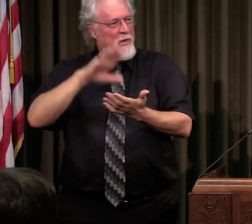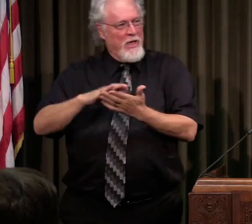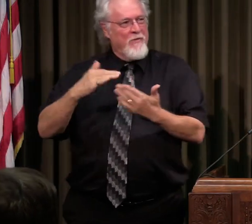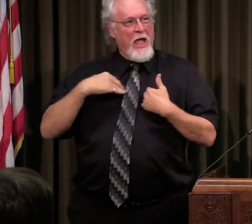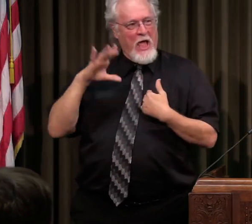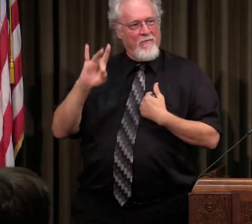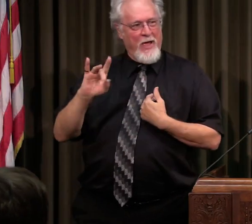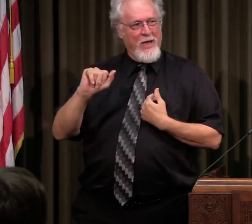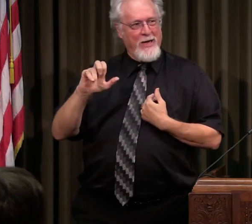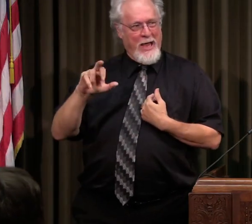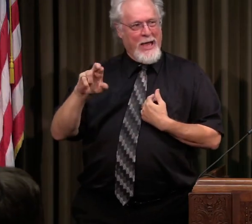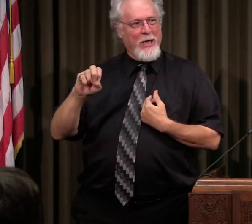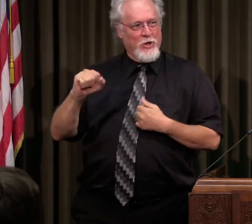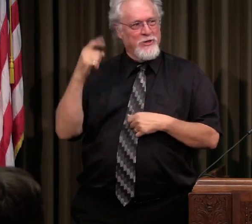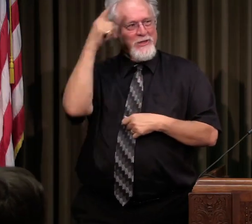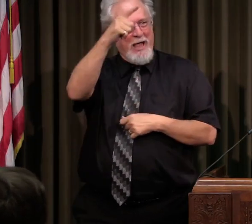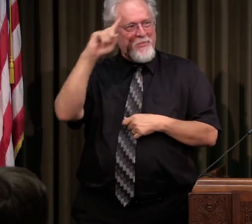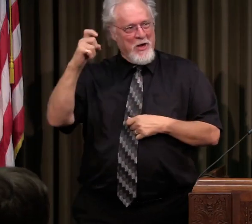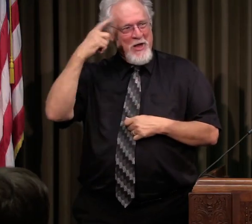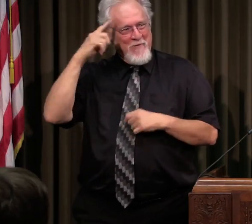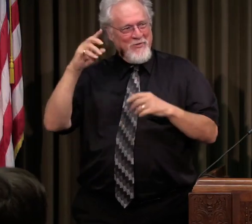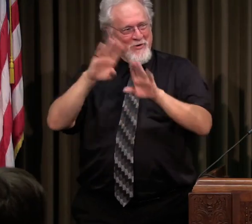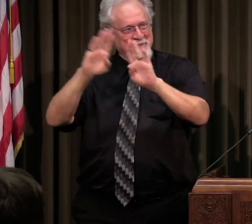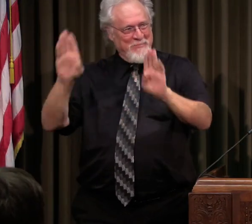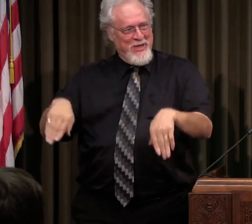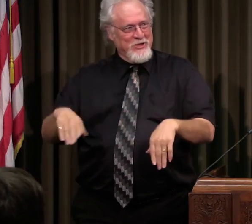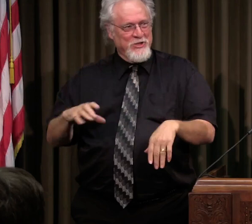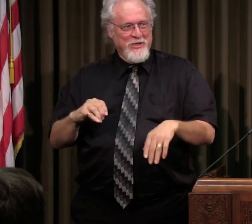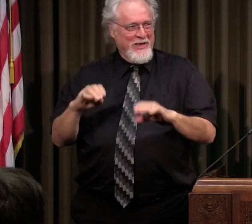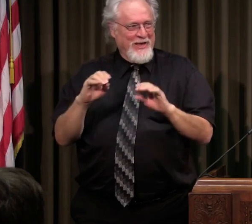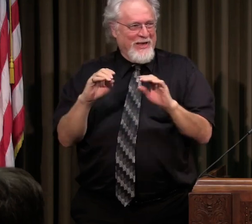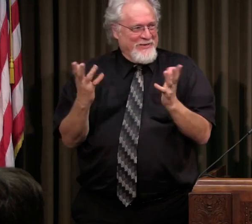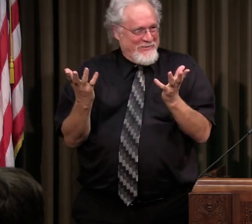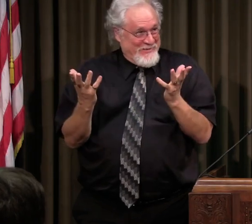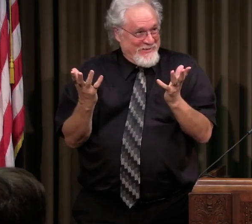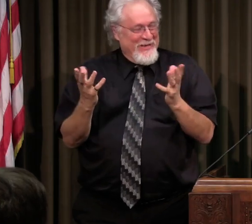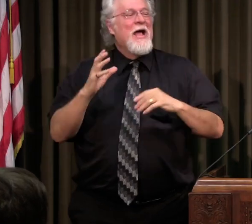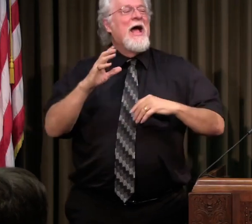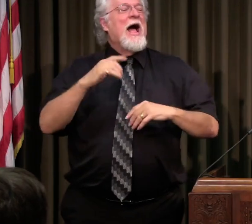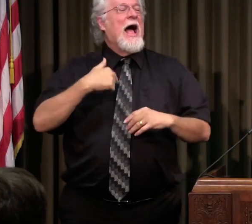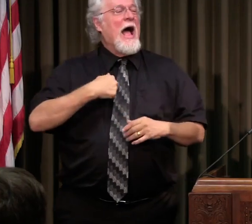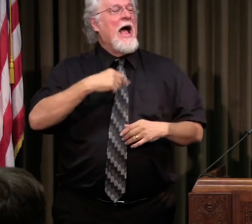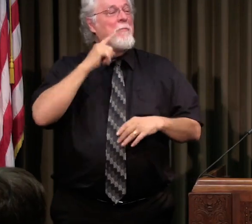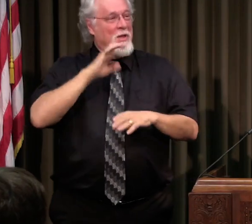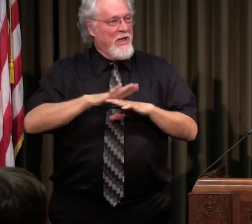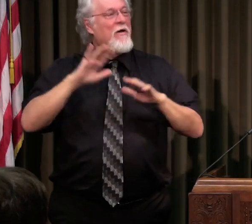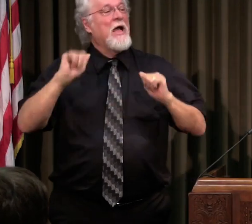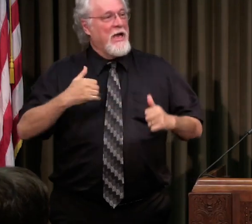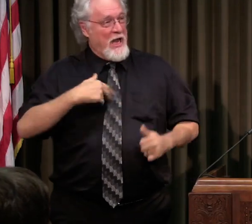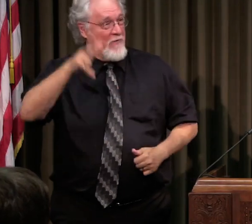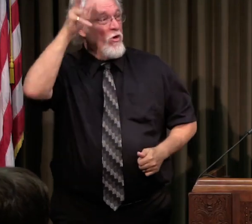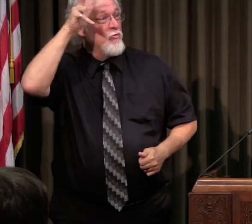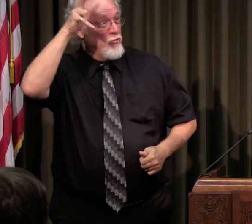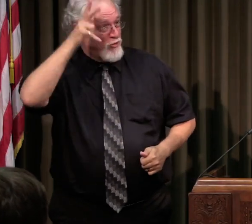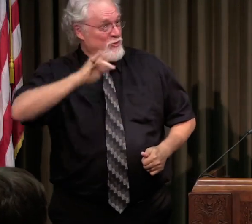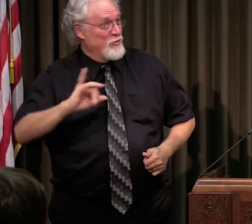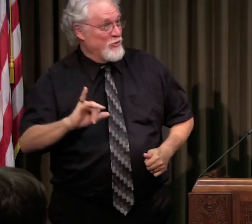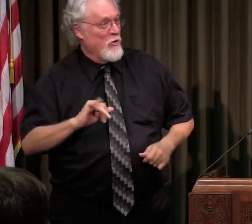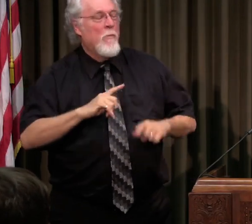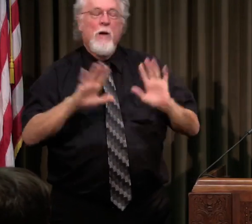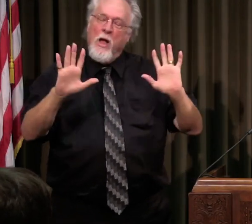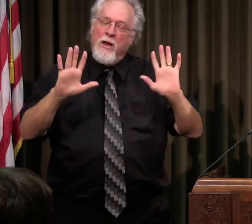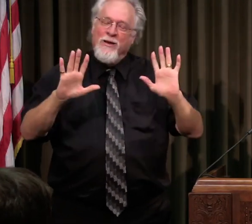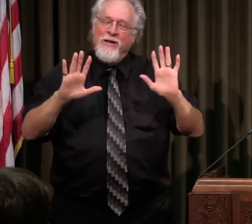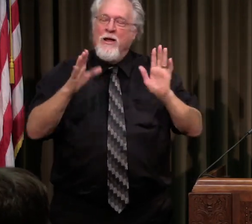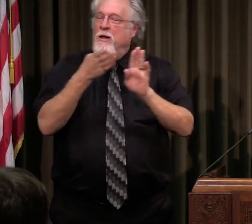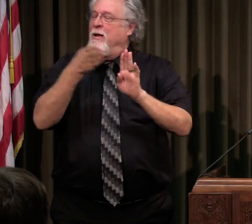8 acres at the governor's mansion, and there are no limits. And in fact, I believe I could have a rooster, but out of consideration